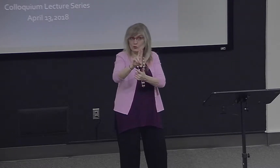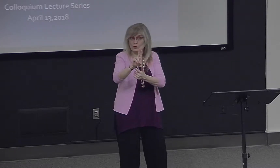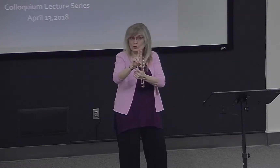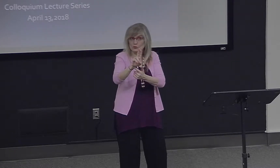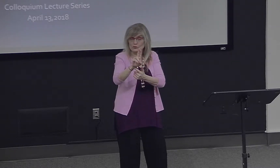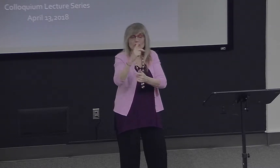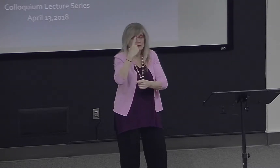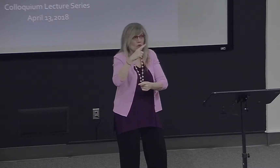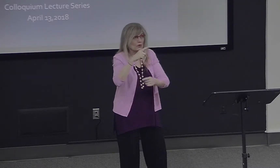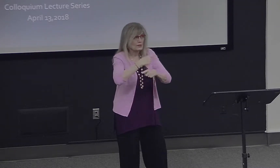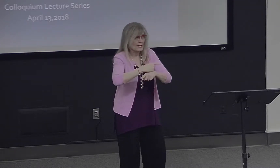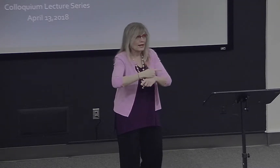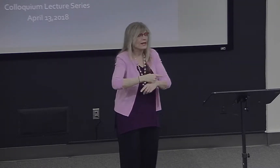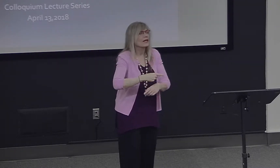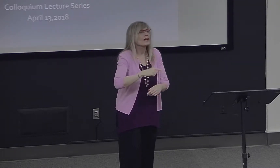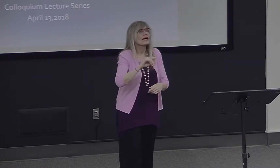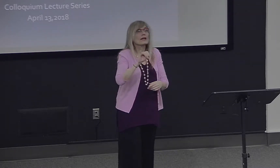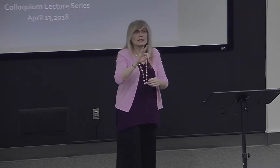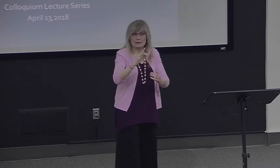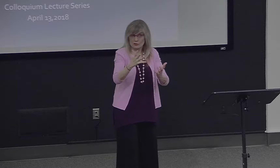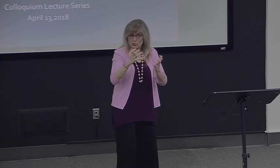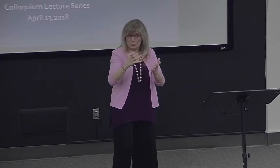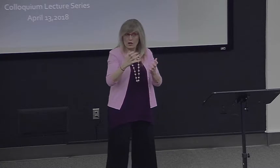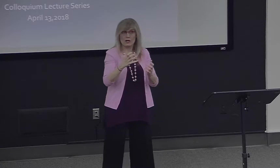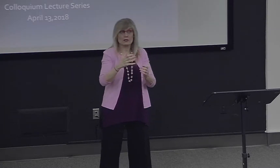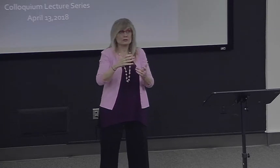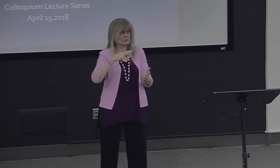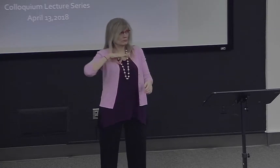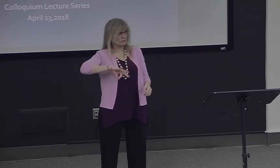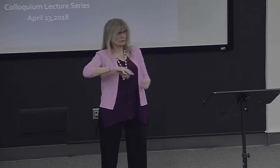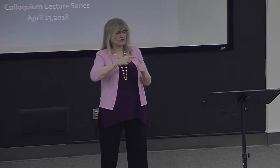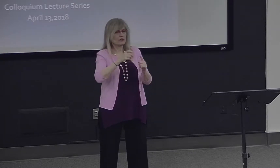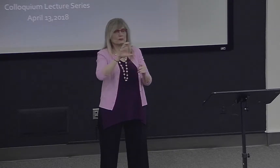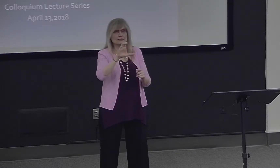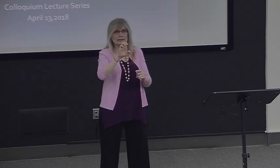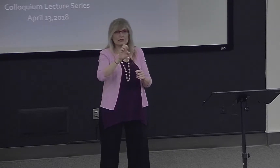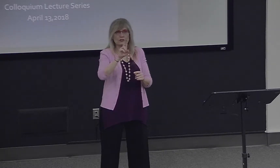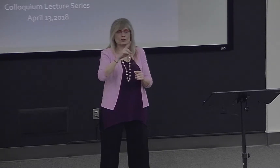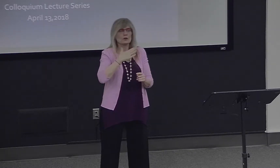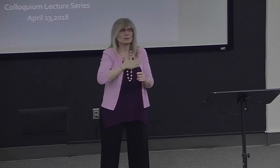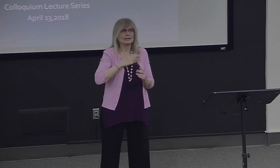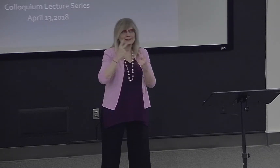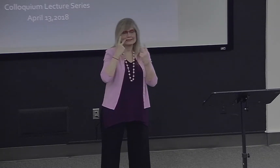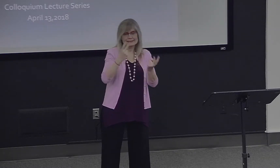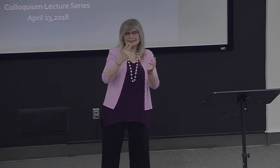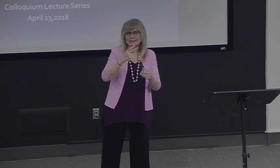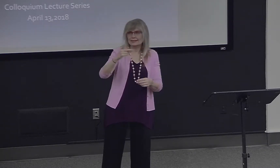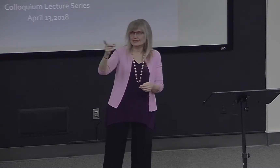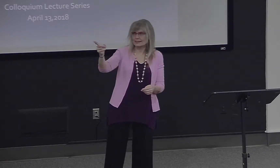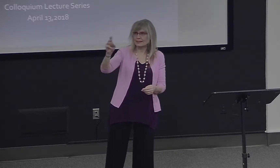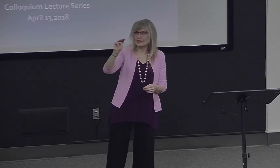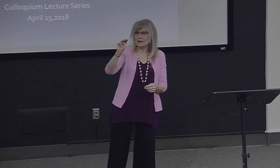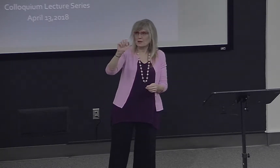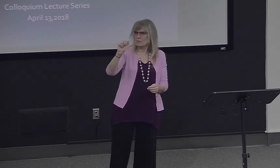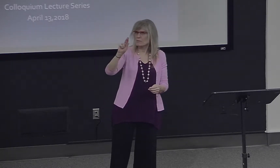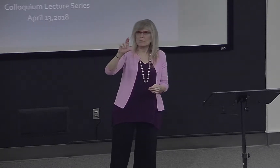One thing to note is that you can earn continuing education units for today. If you would like to benefit from